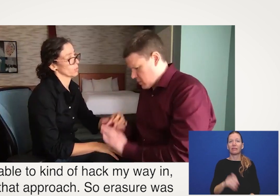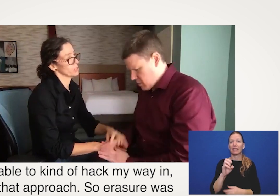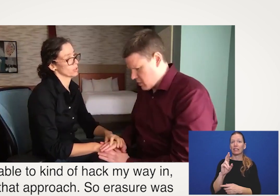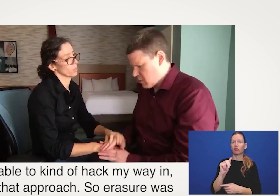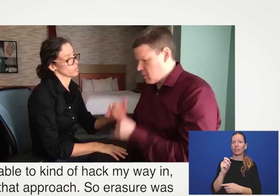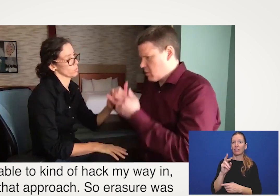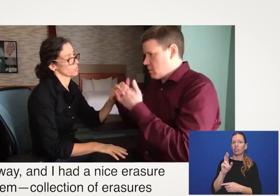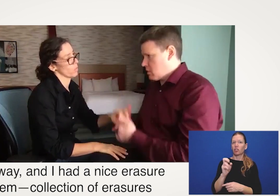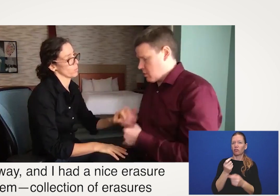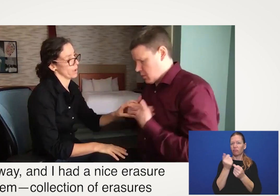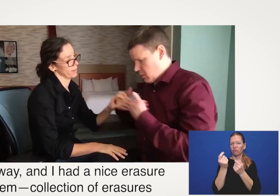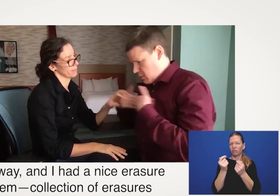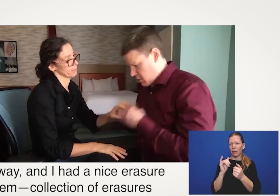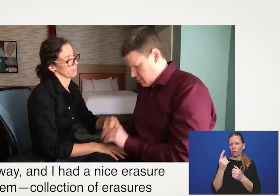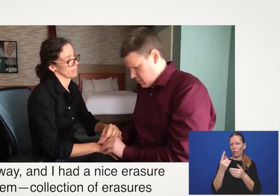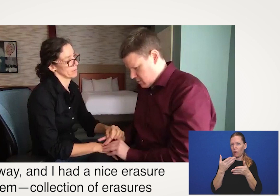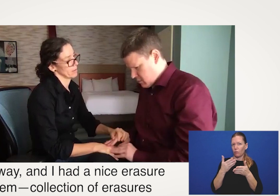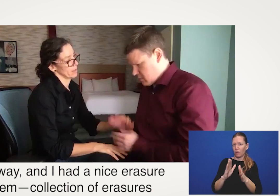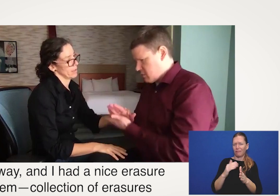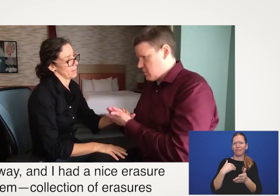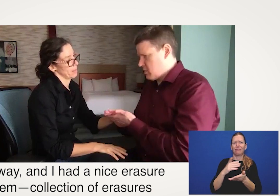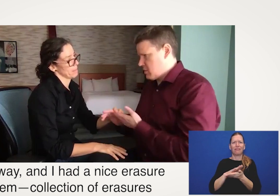So erasure was one way.